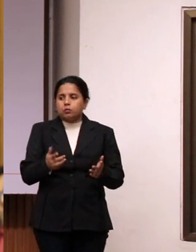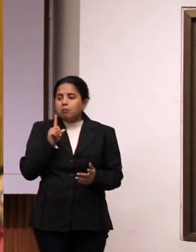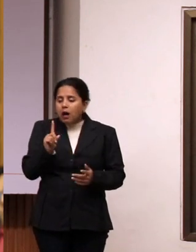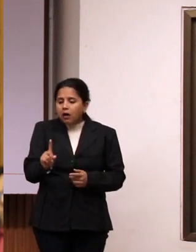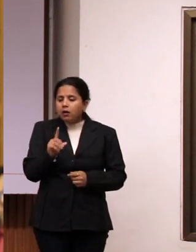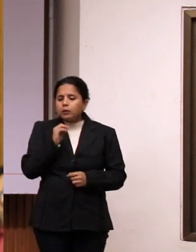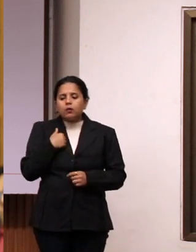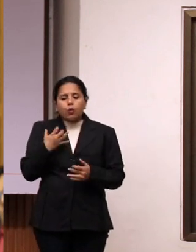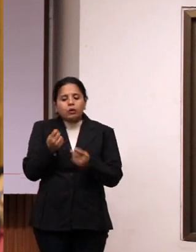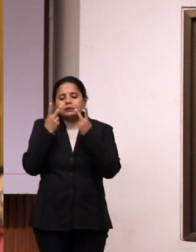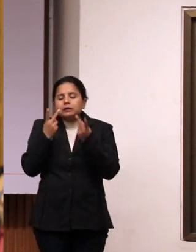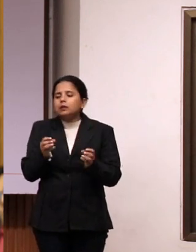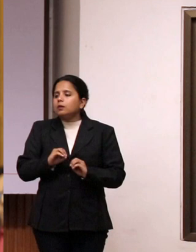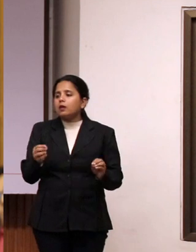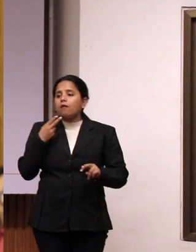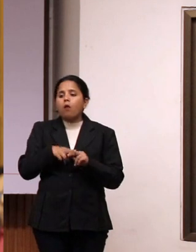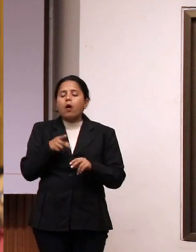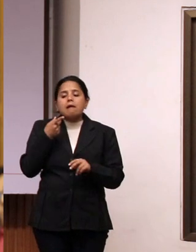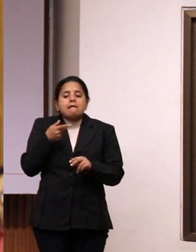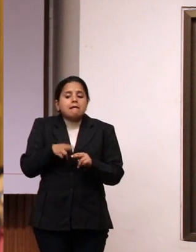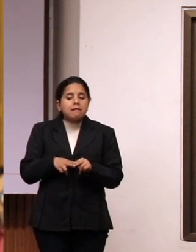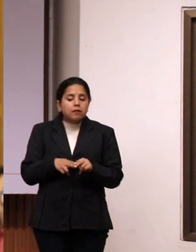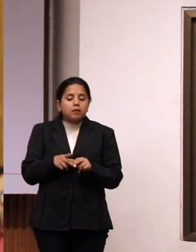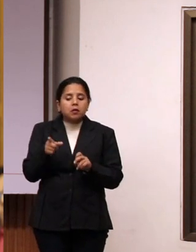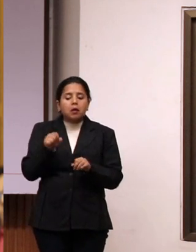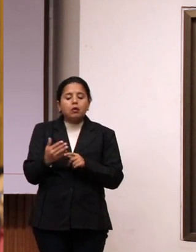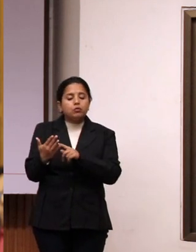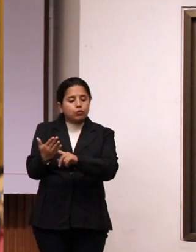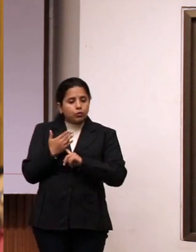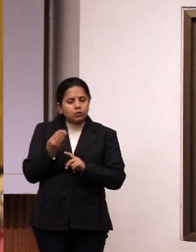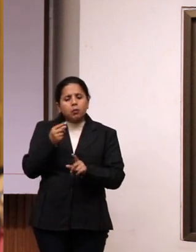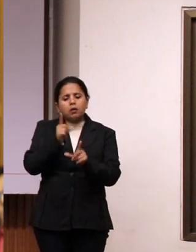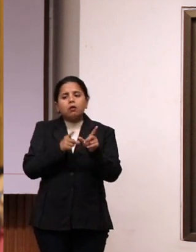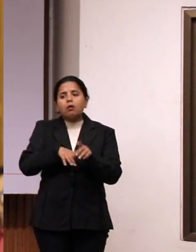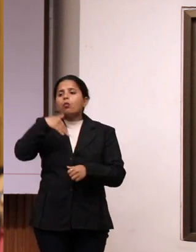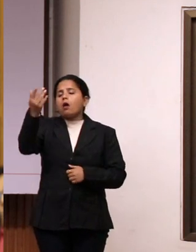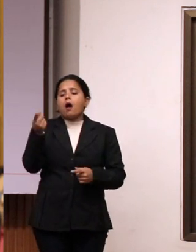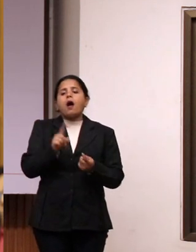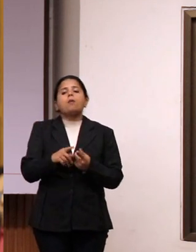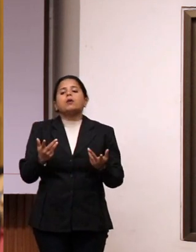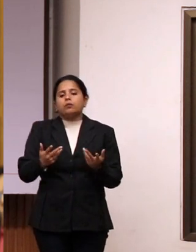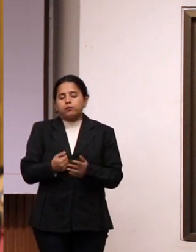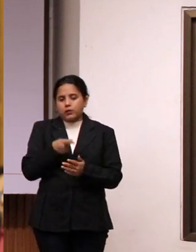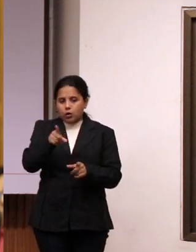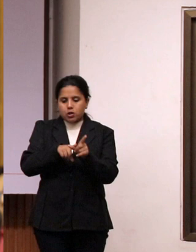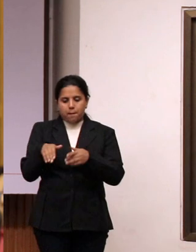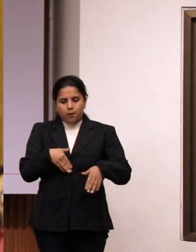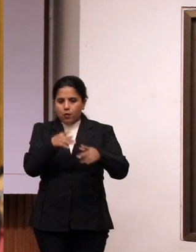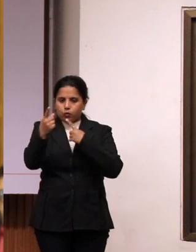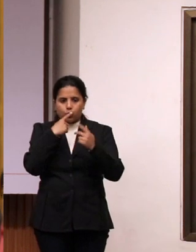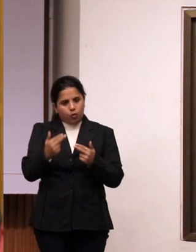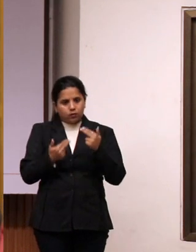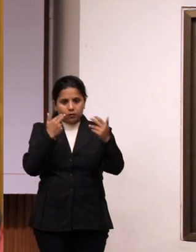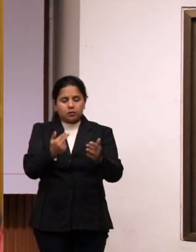doesn't want to see what effect it brings, you know, after a few years. You talk about the Yamuna. Why